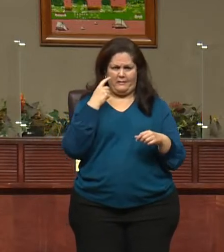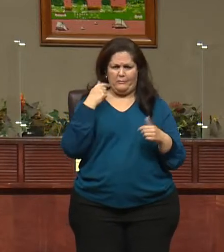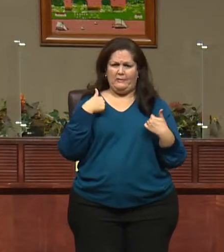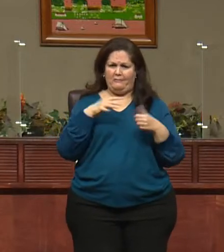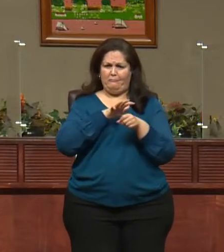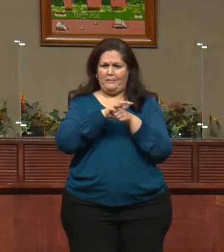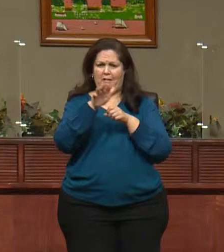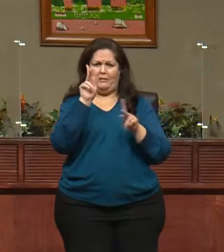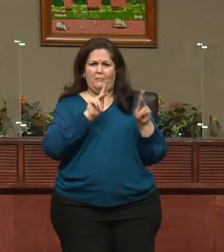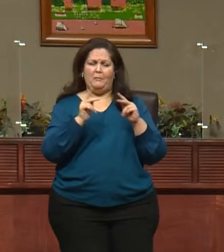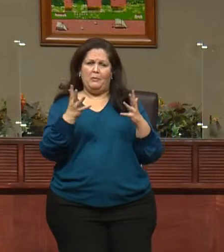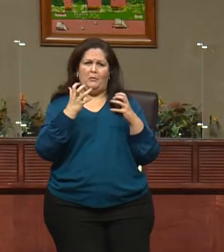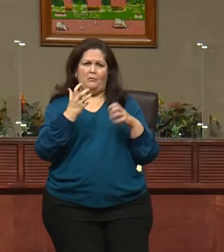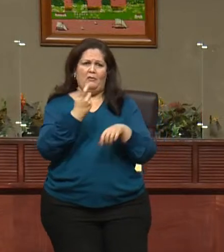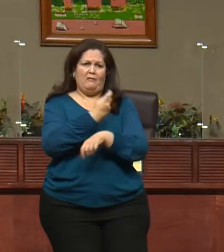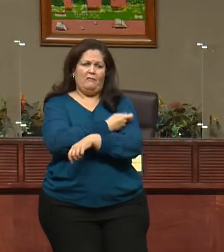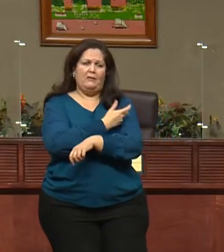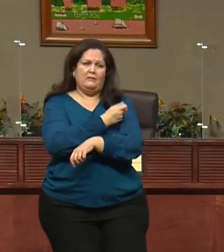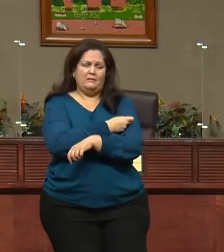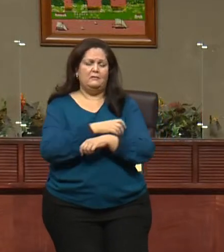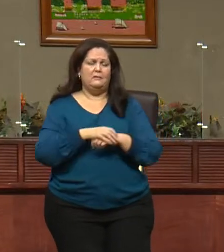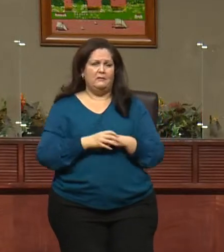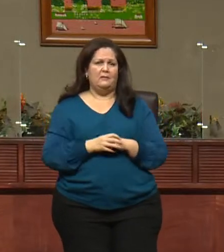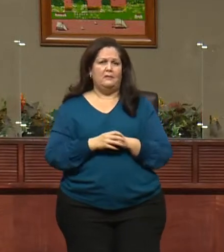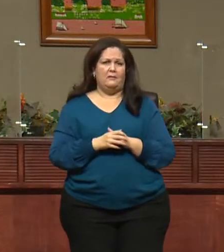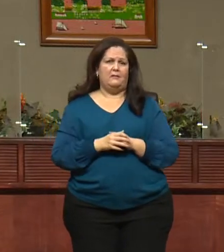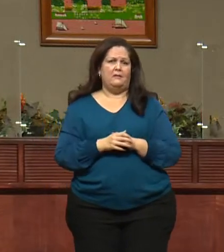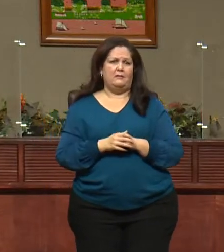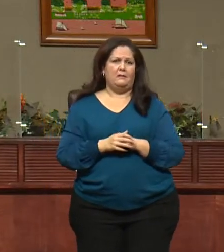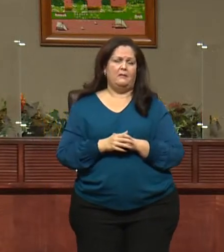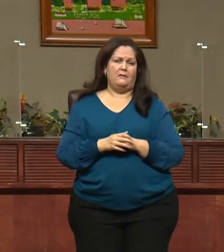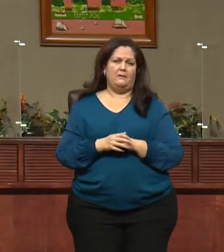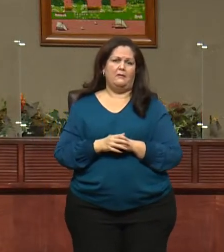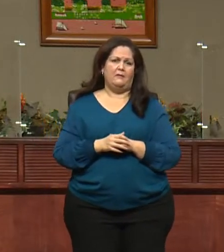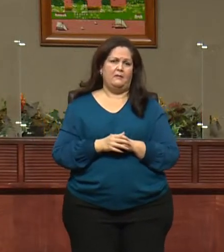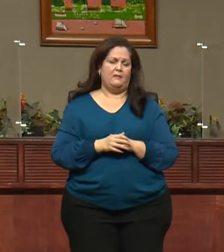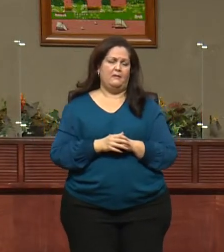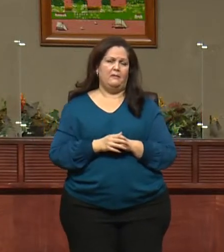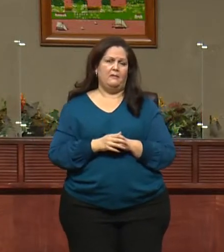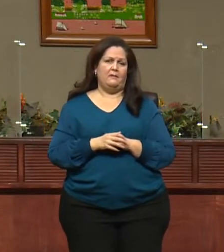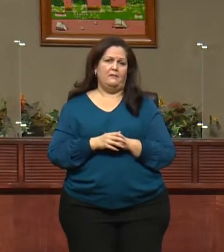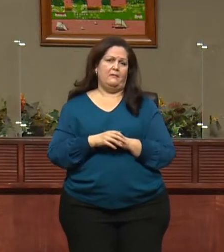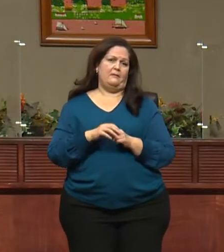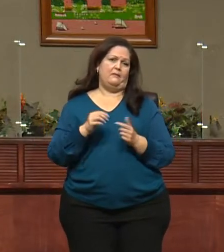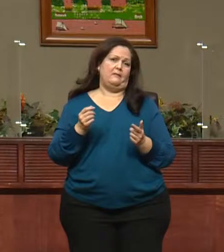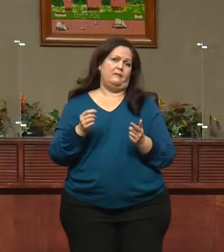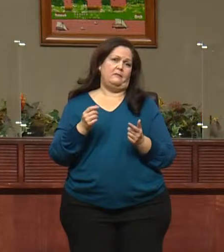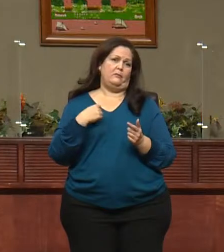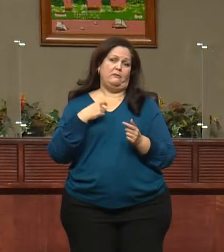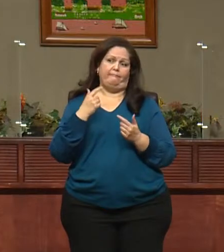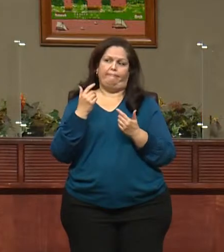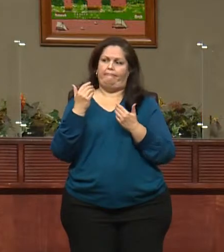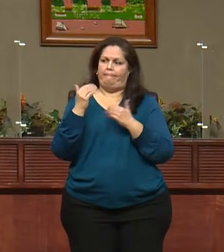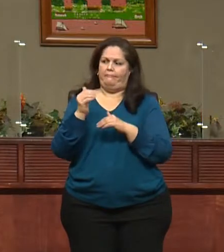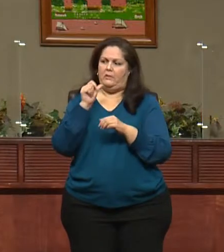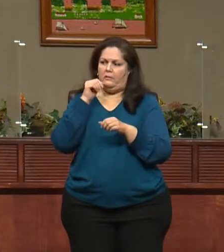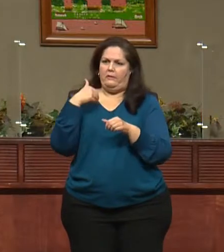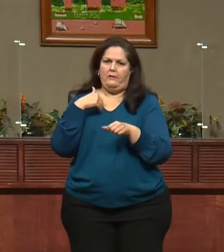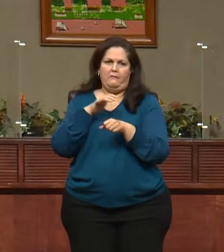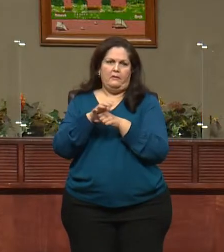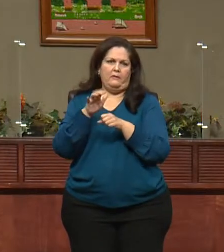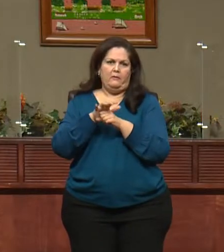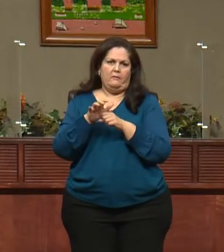who desire to get vaccinated. We're only limited today by the lack of inventory. Would you agree